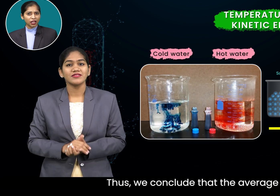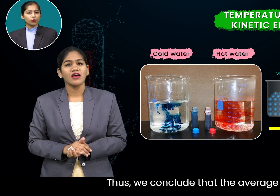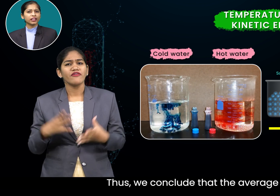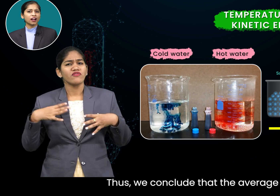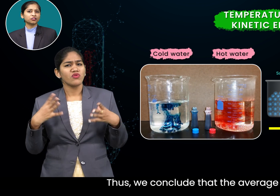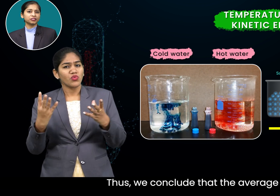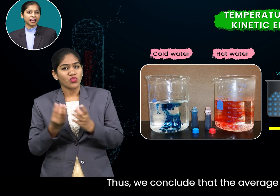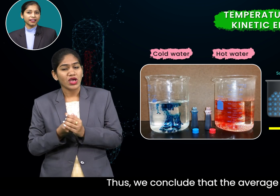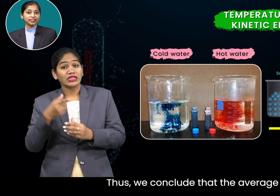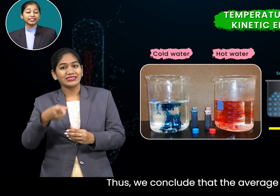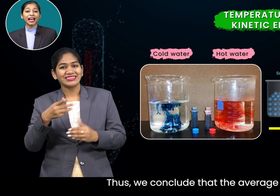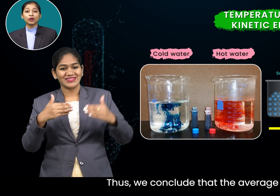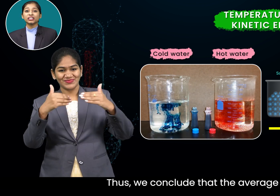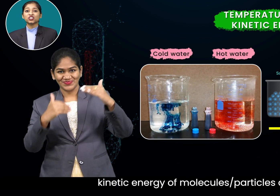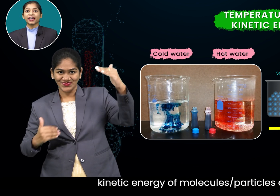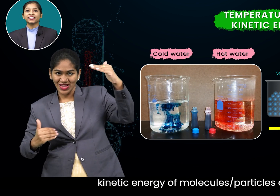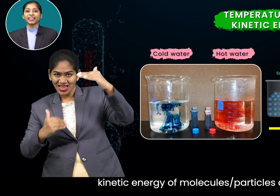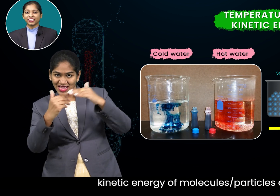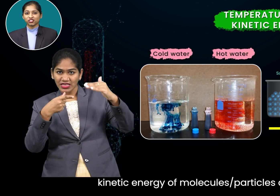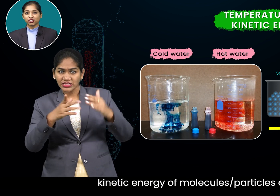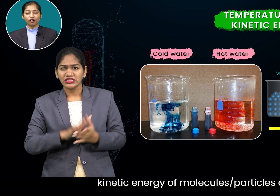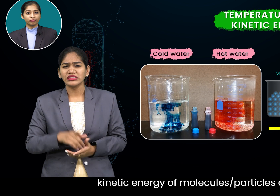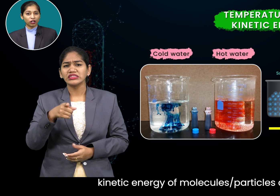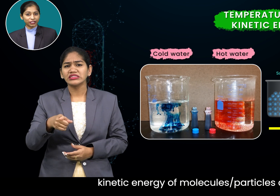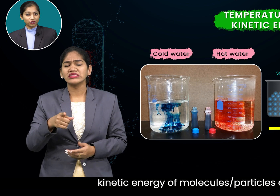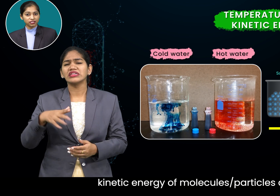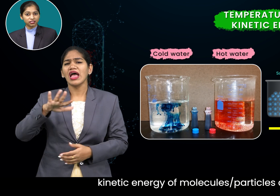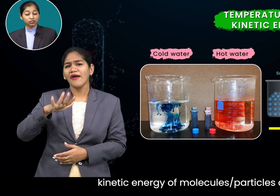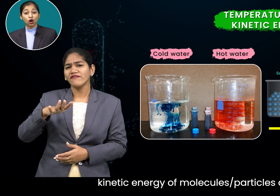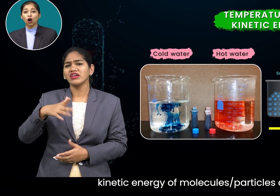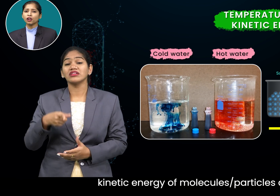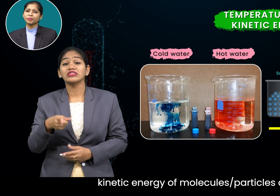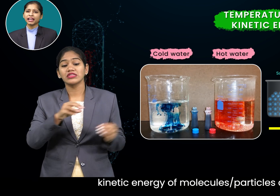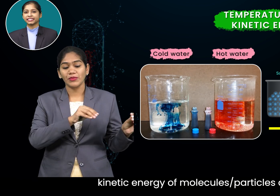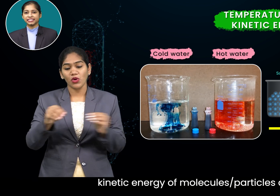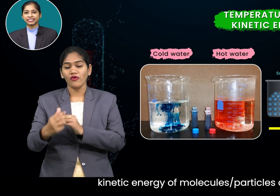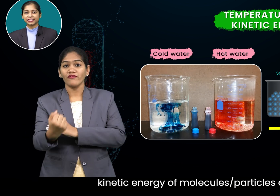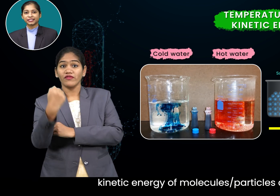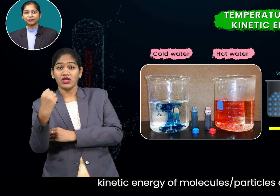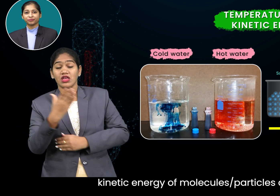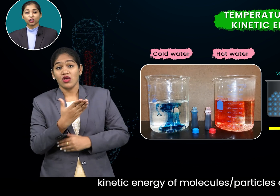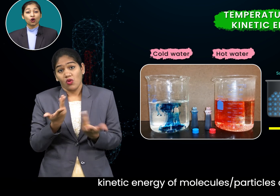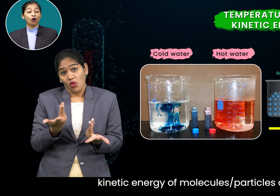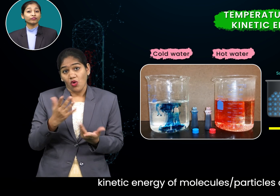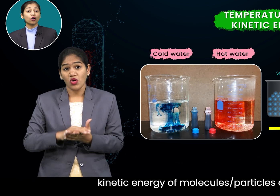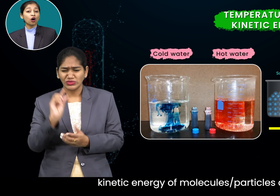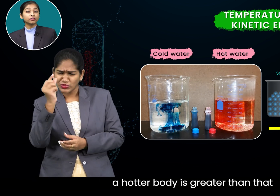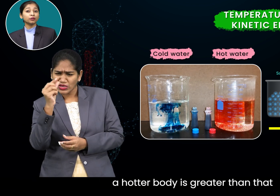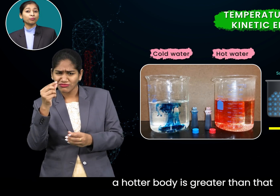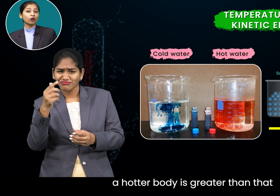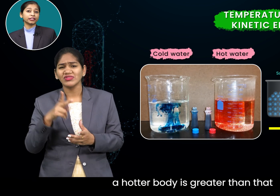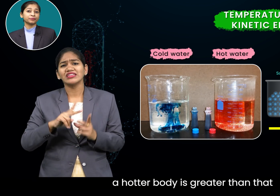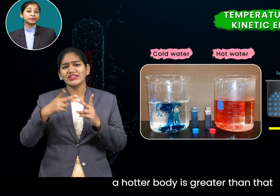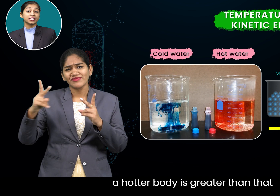Thus, we conclude that the average kinetic energy of molecules or particles of a